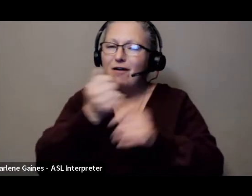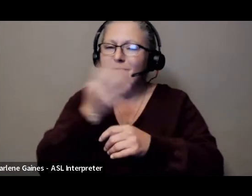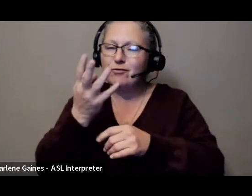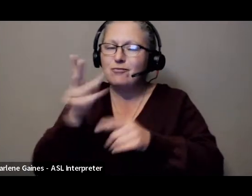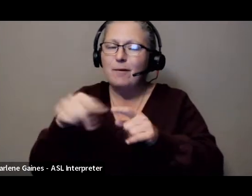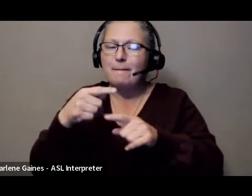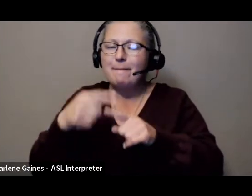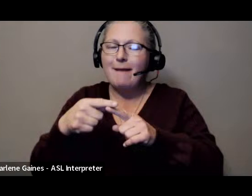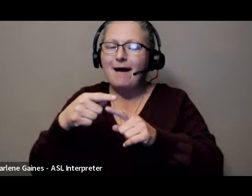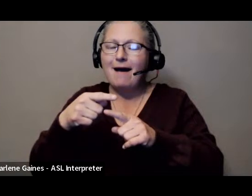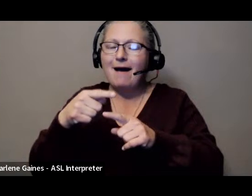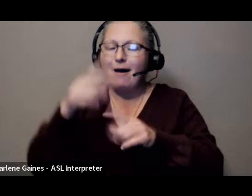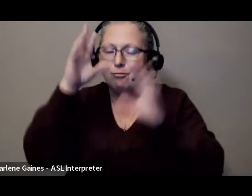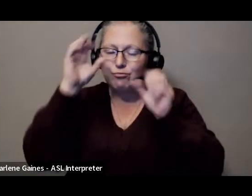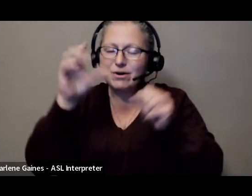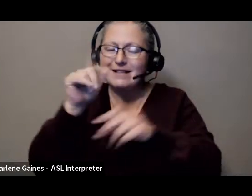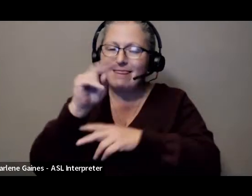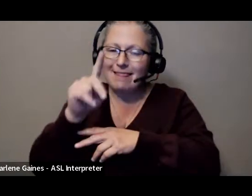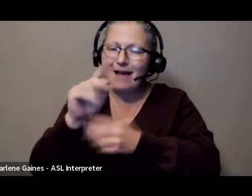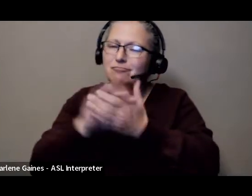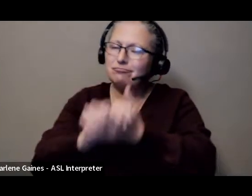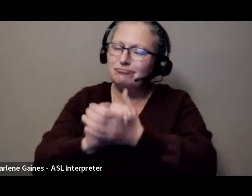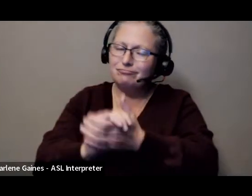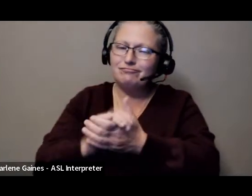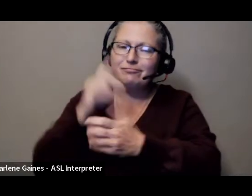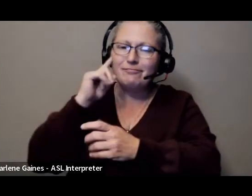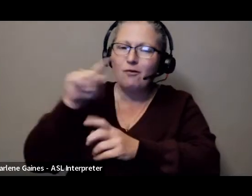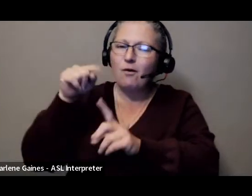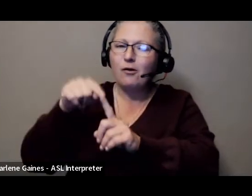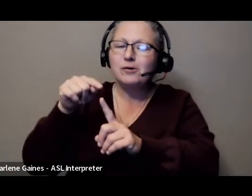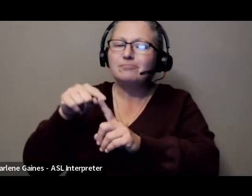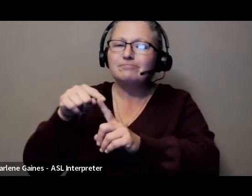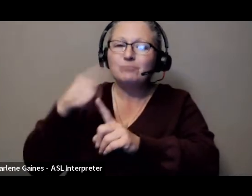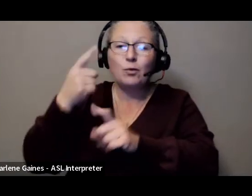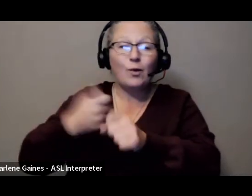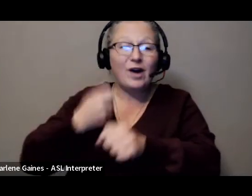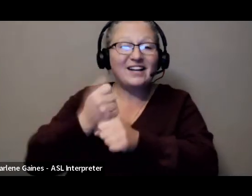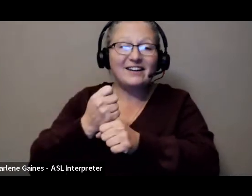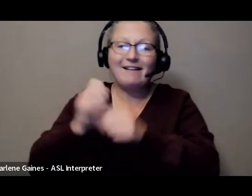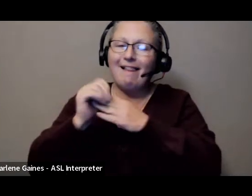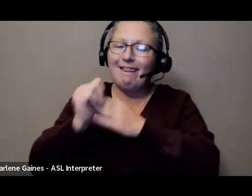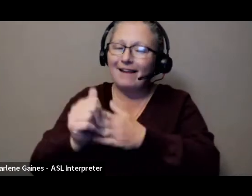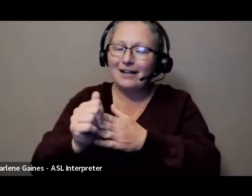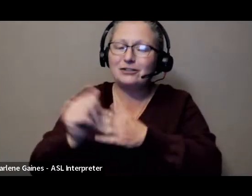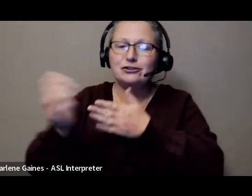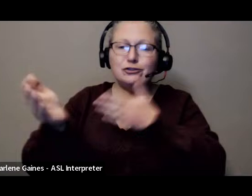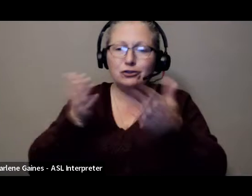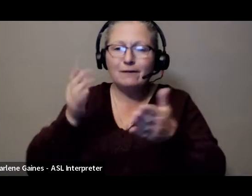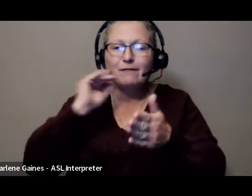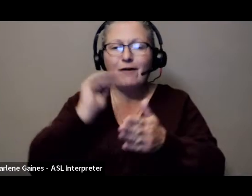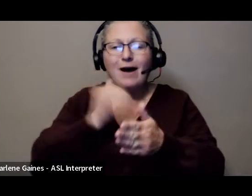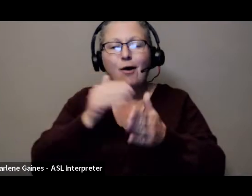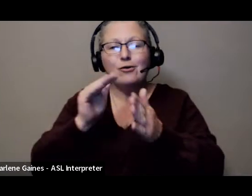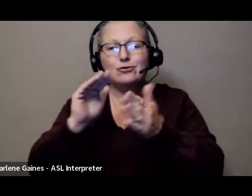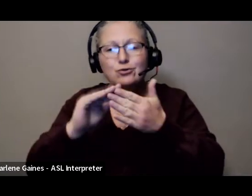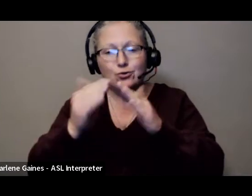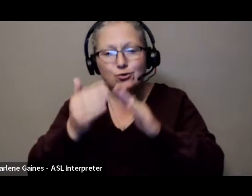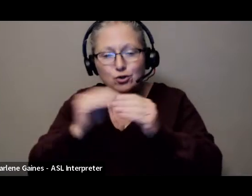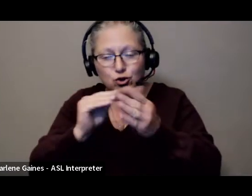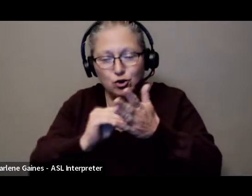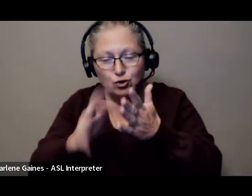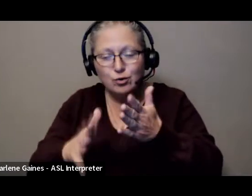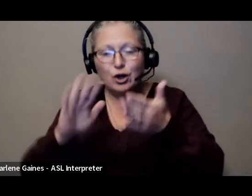President Land and really congratulating him for a year of leadership and service to our students, our community,